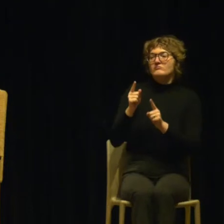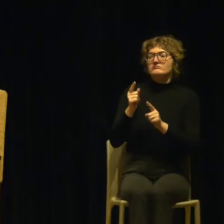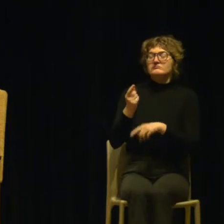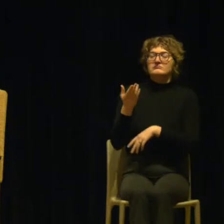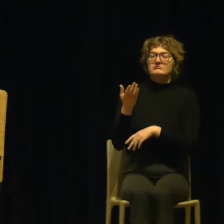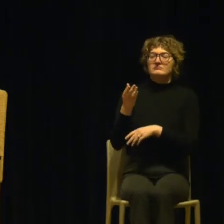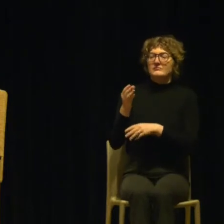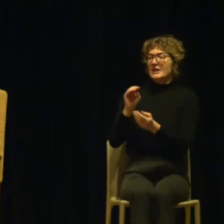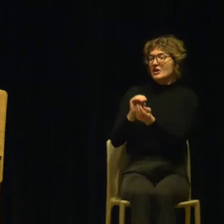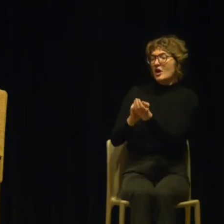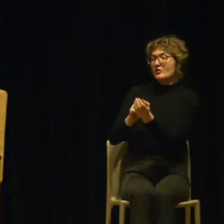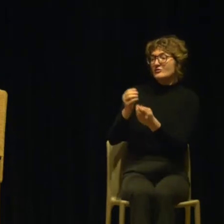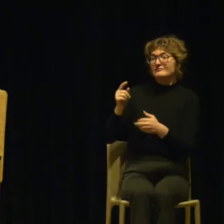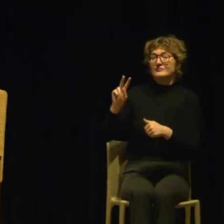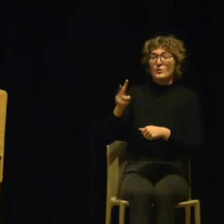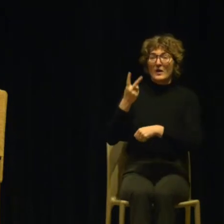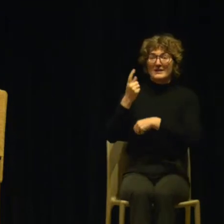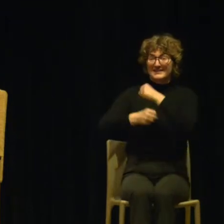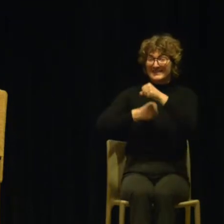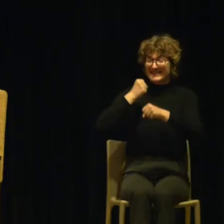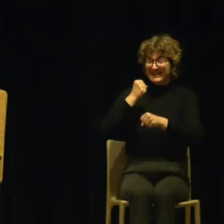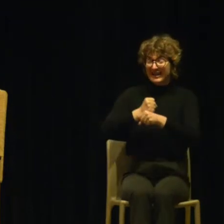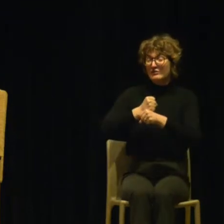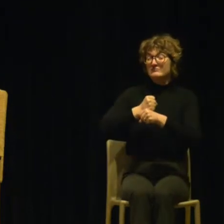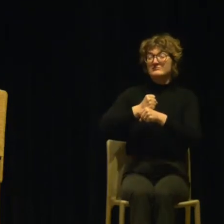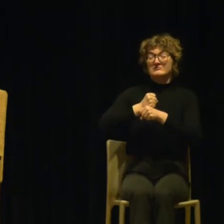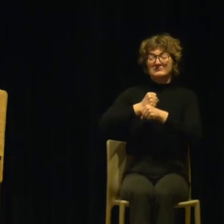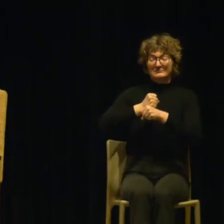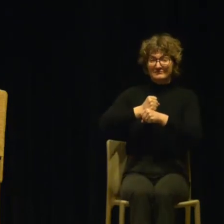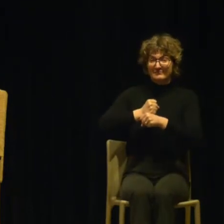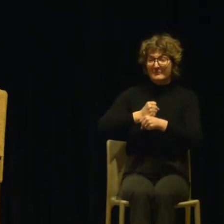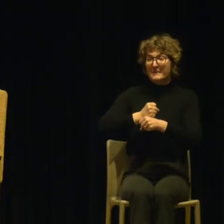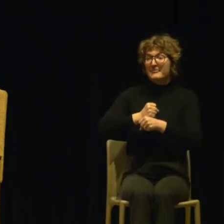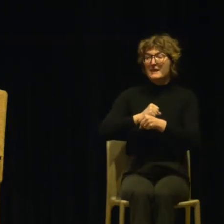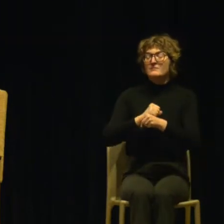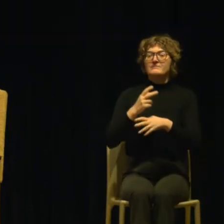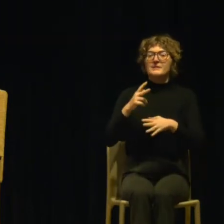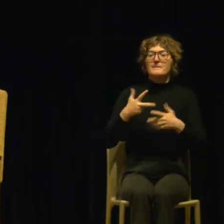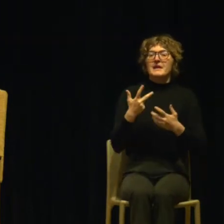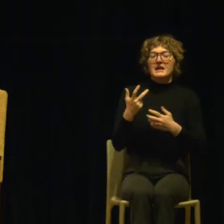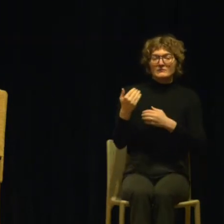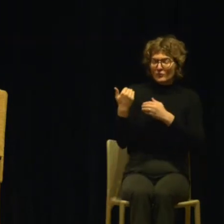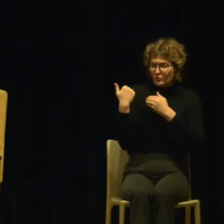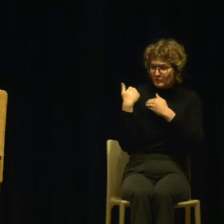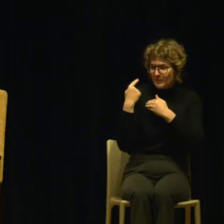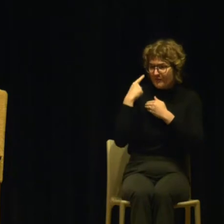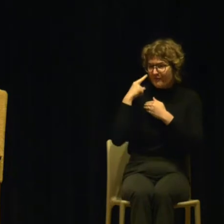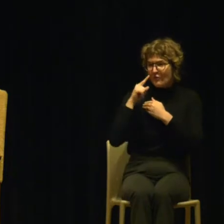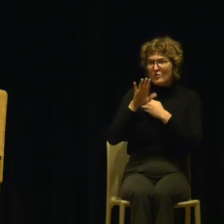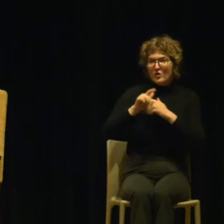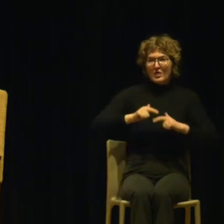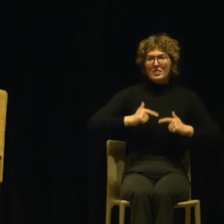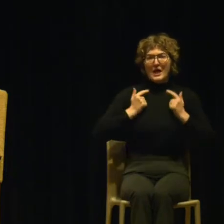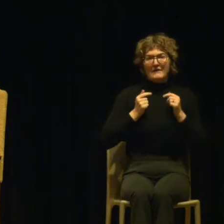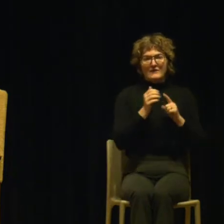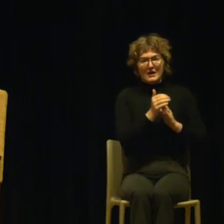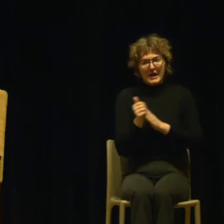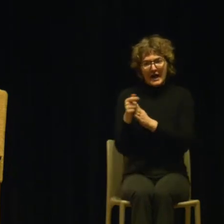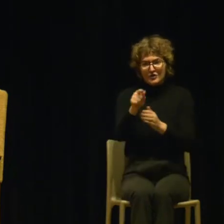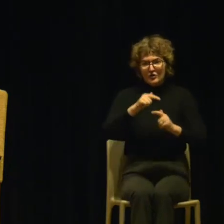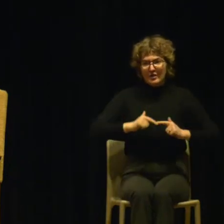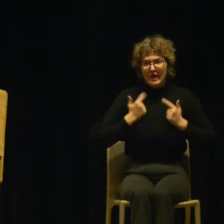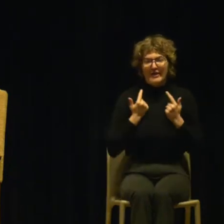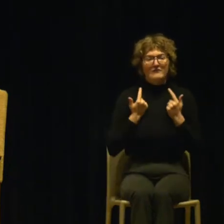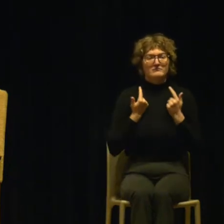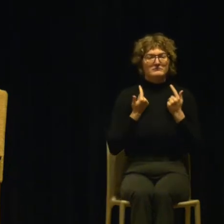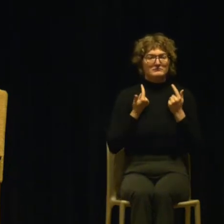a year, what you've also got to do is that you have to, again, I say be the captain of your own ship. Monitor your blood